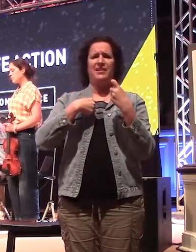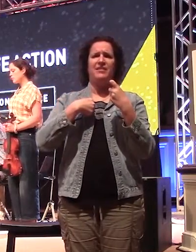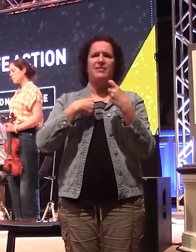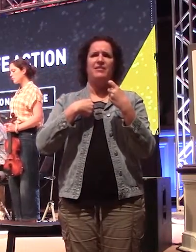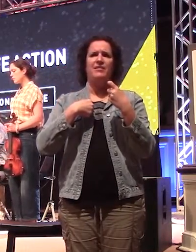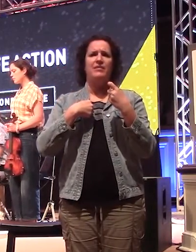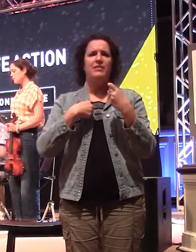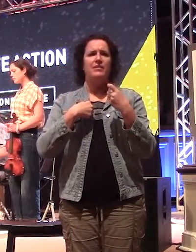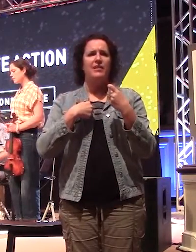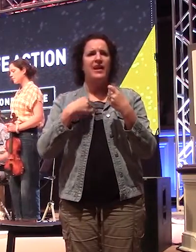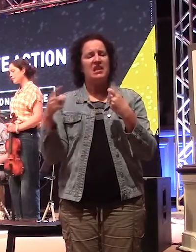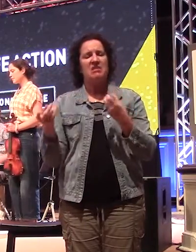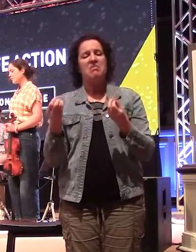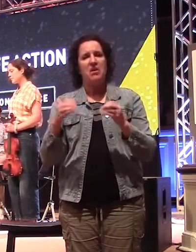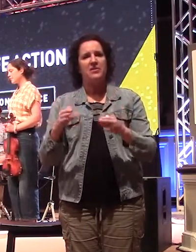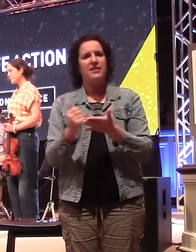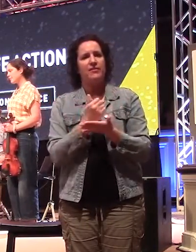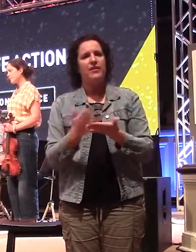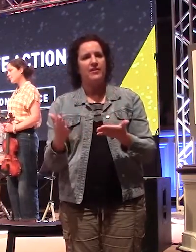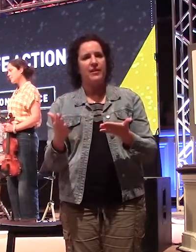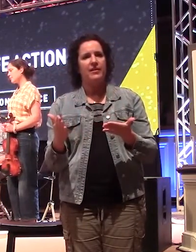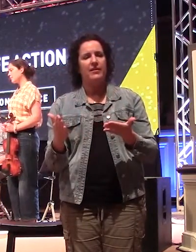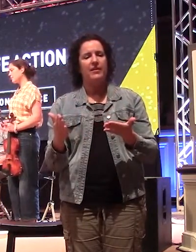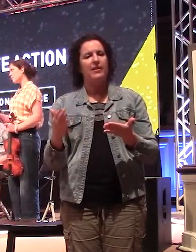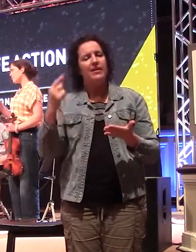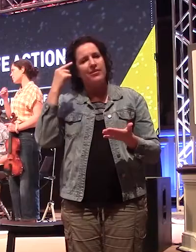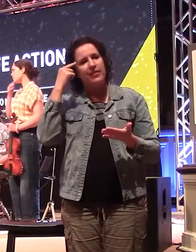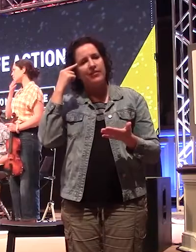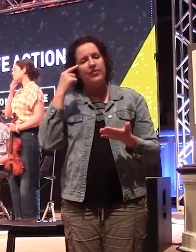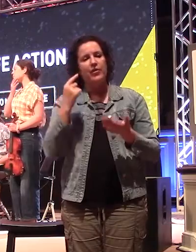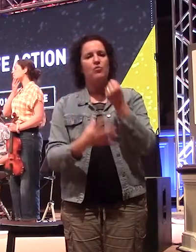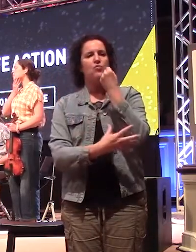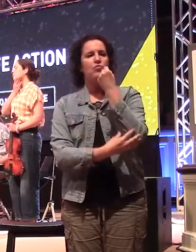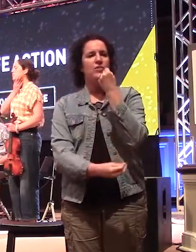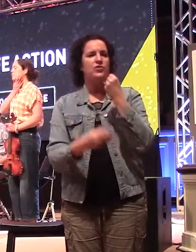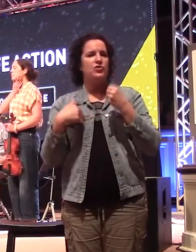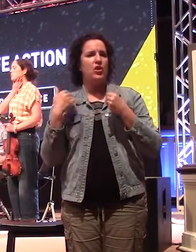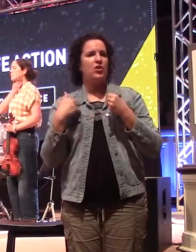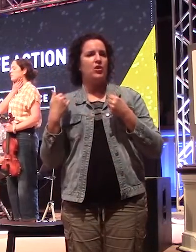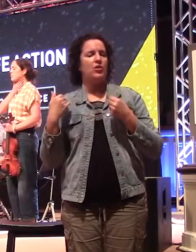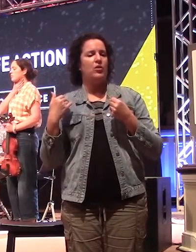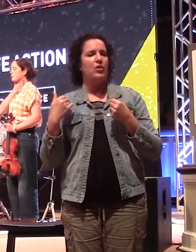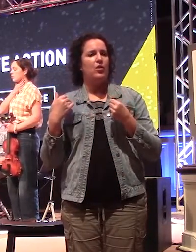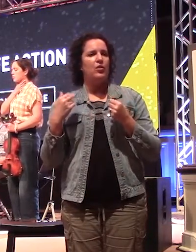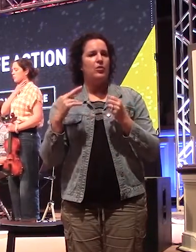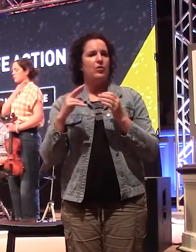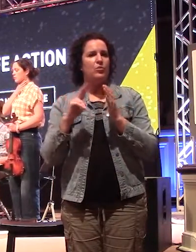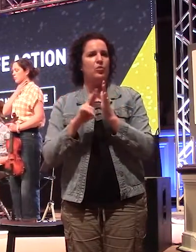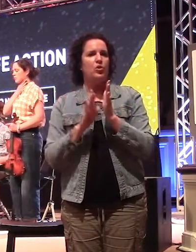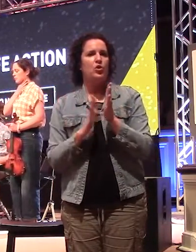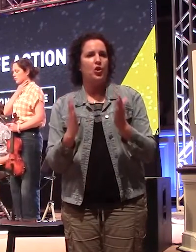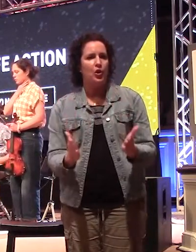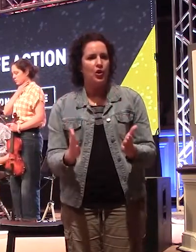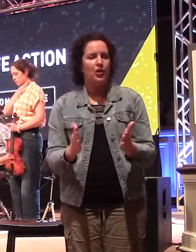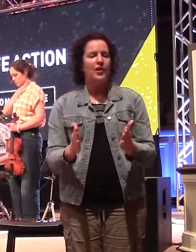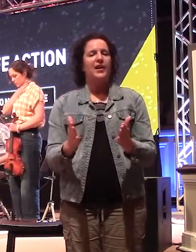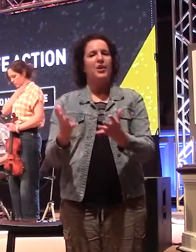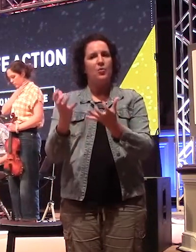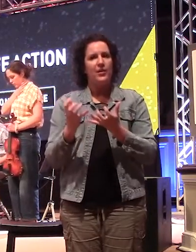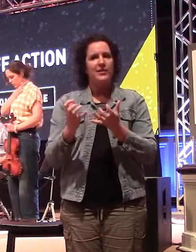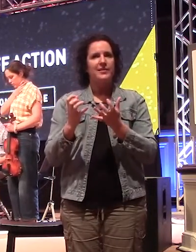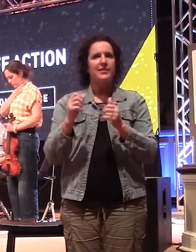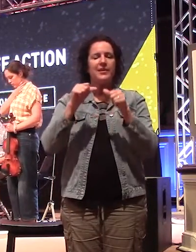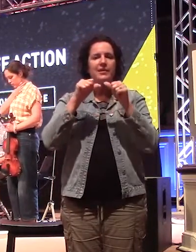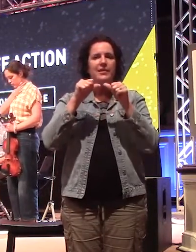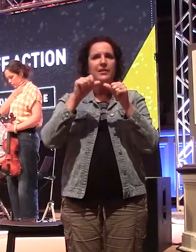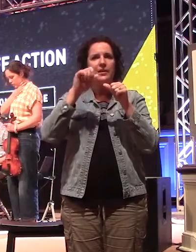And as a result, he lost everything. Think of the rich young ruler who wanted eternal life, wanted to be around Jesus.